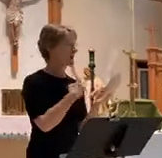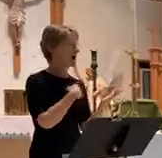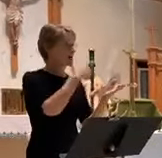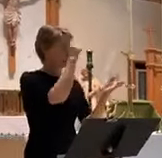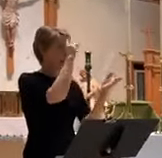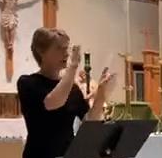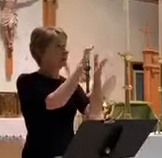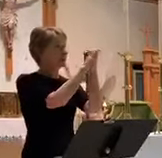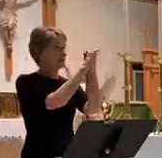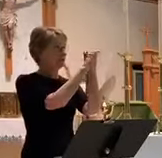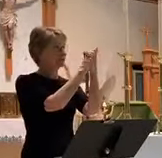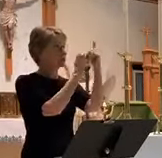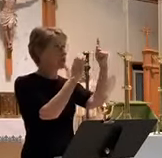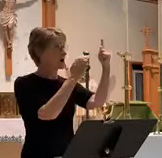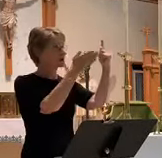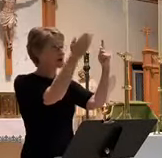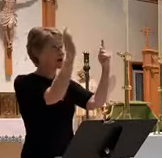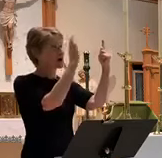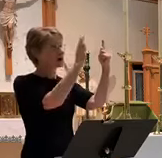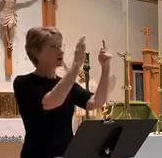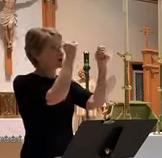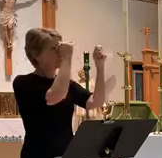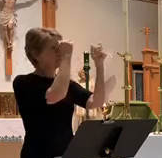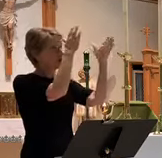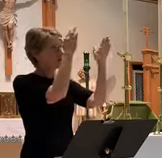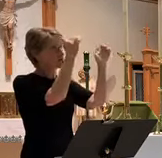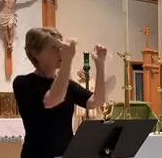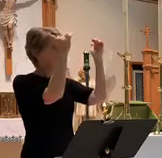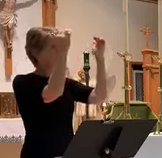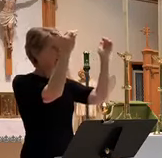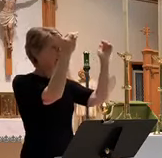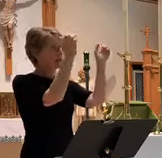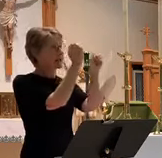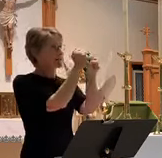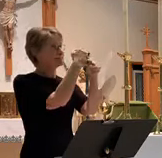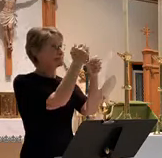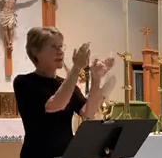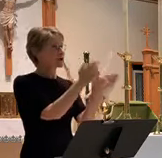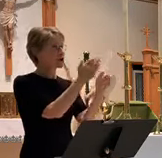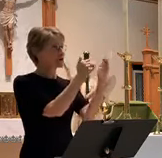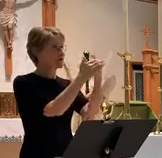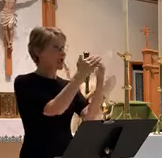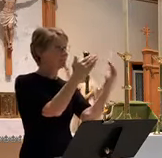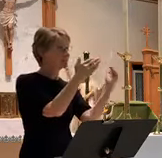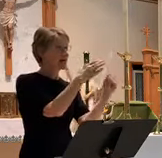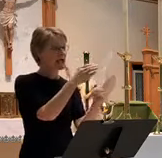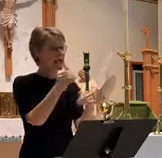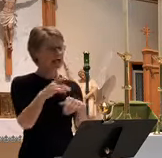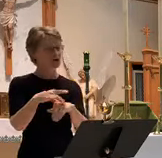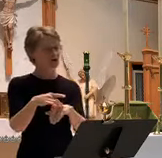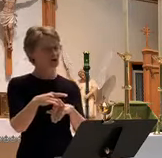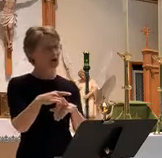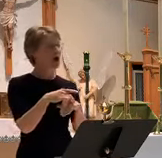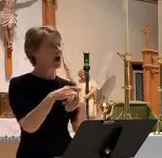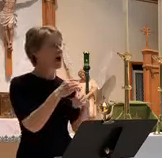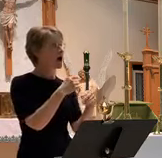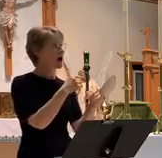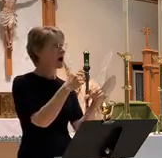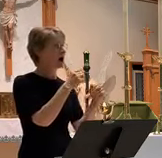I believe in one God, the Father Almighty, maker of heaven and earth, of all